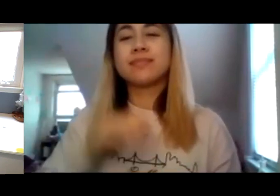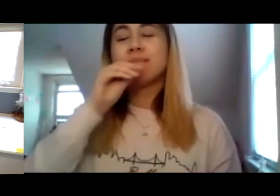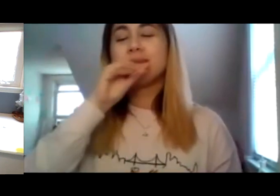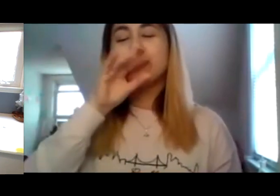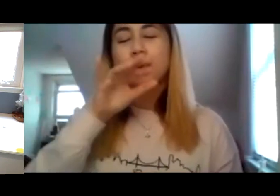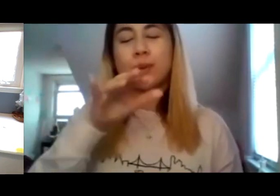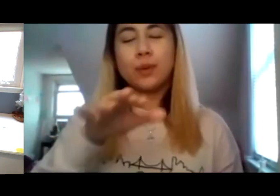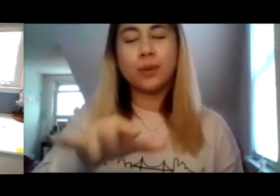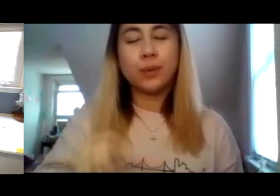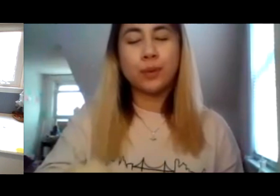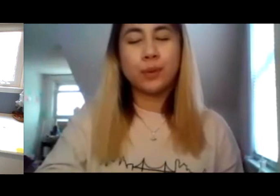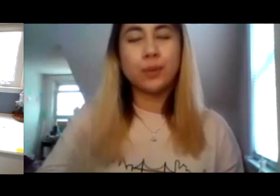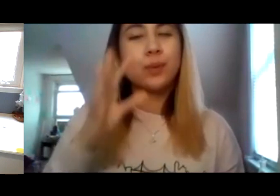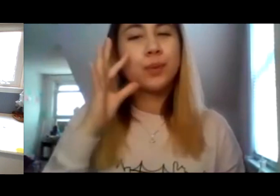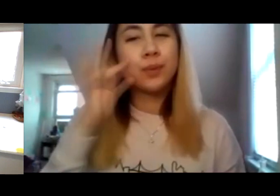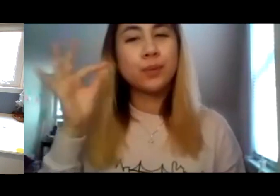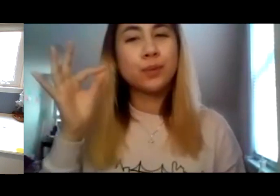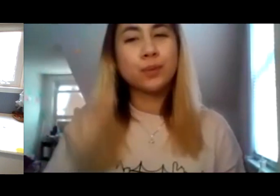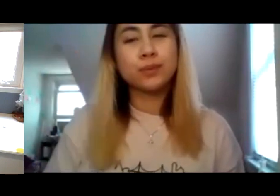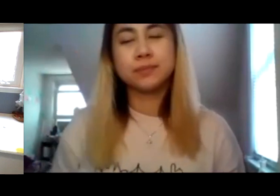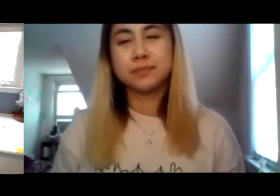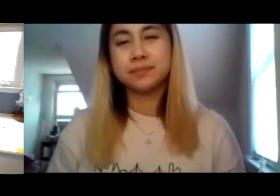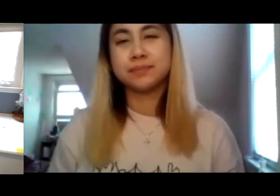And we breathe out.